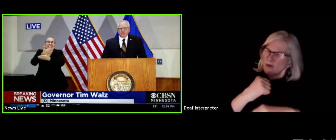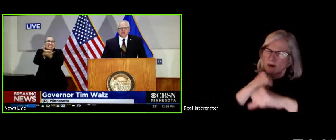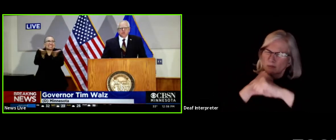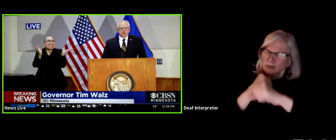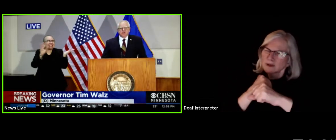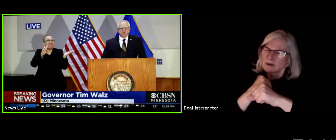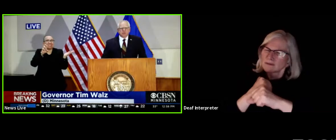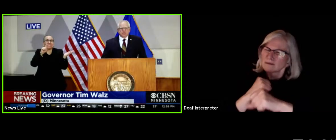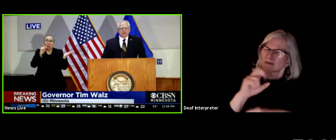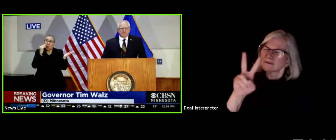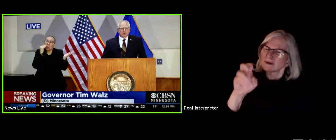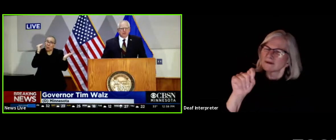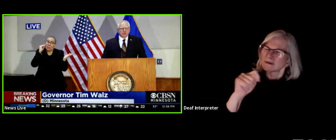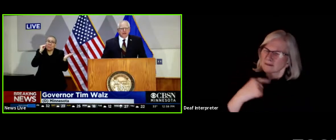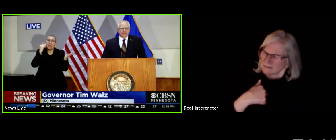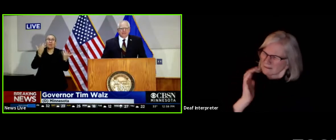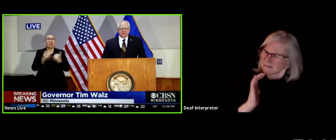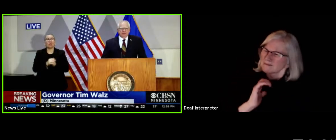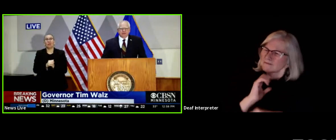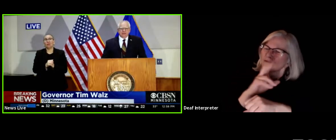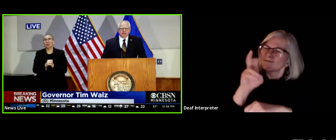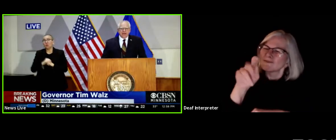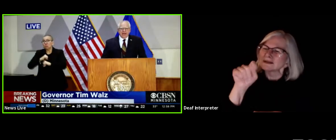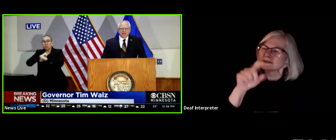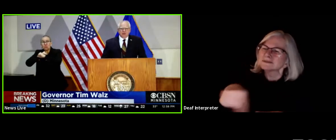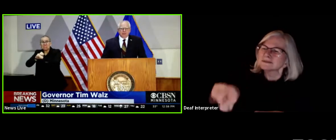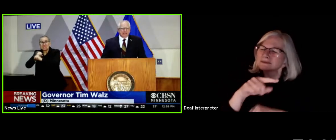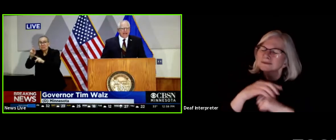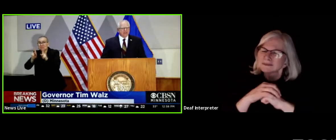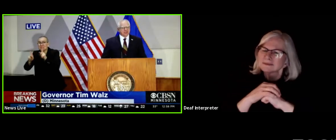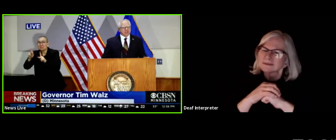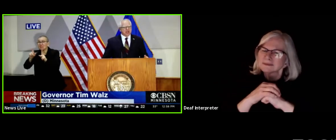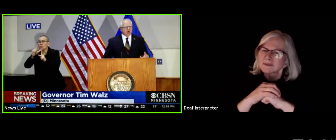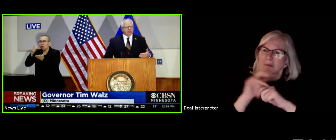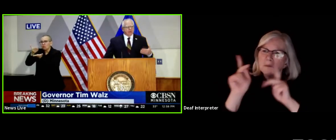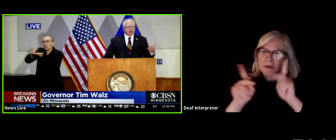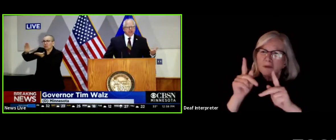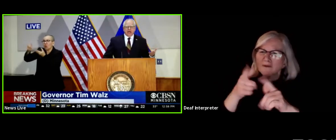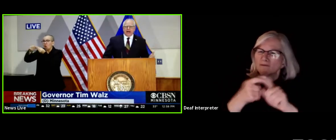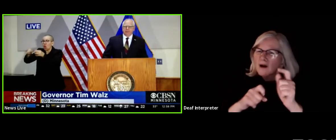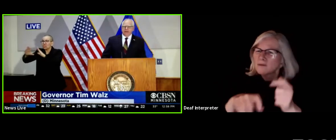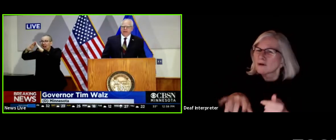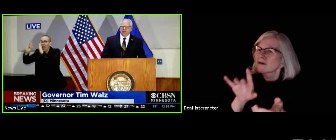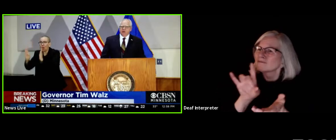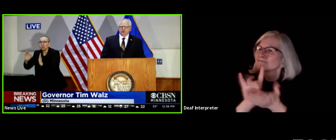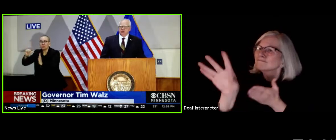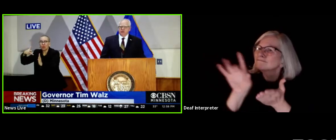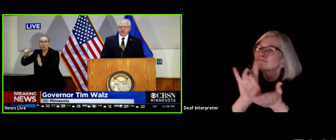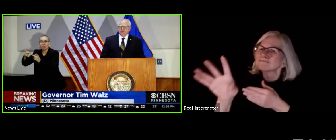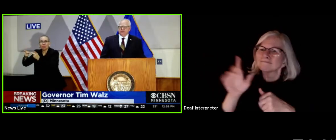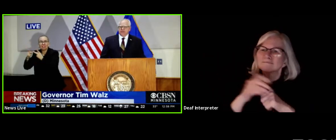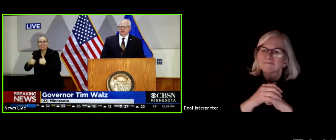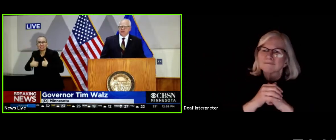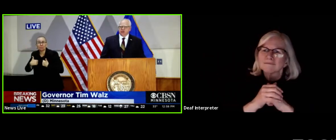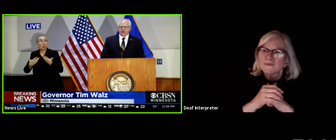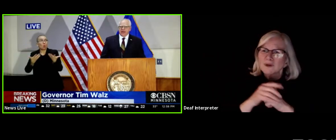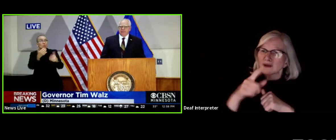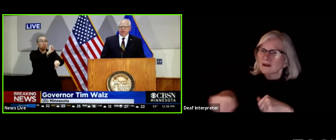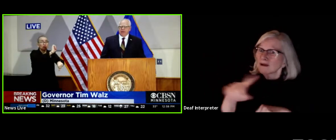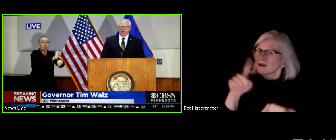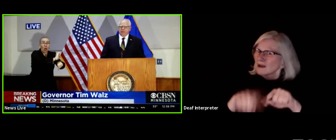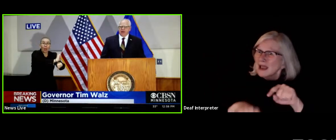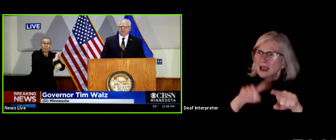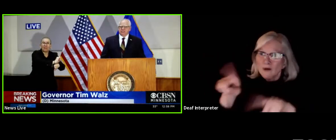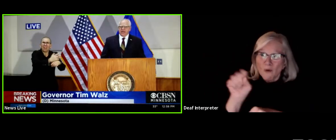the regulations we use are to protect folks so they're not evicted as they're being asked to stay home from their job. And those are the things that should